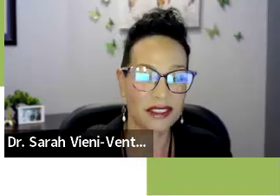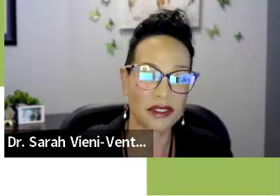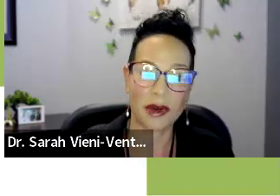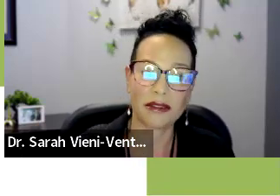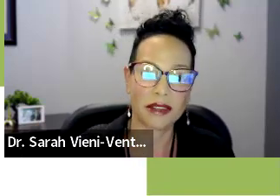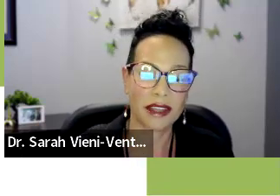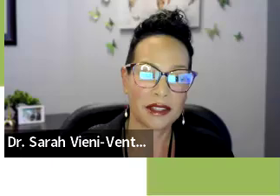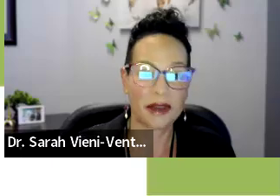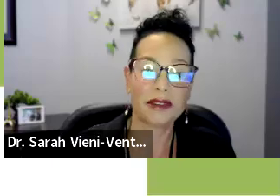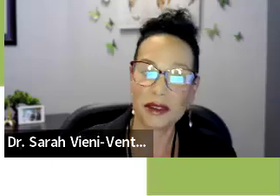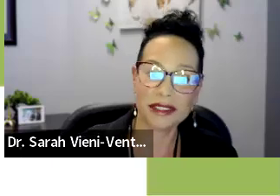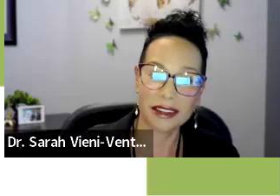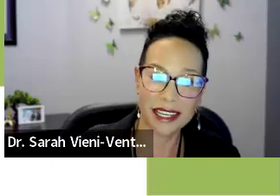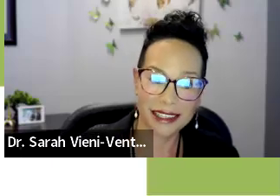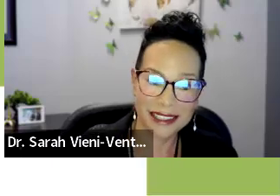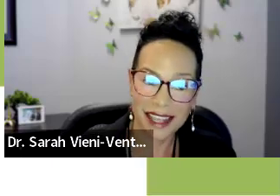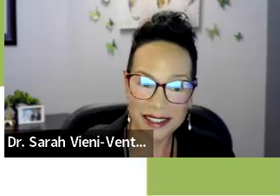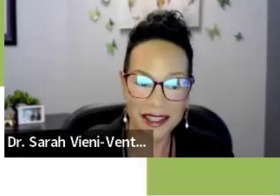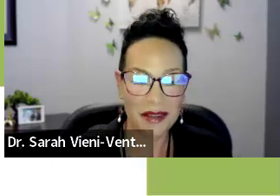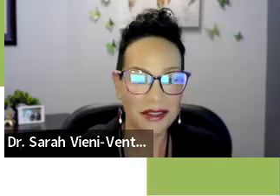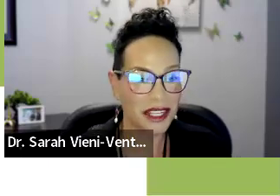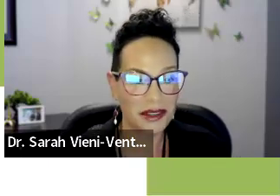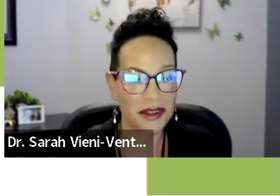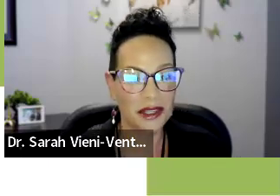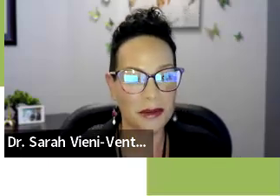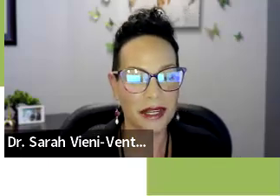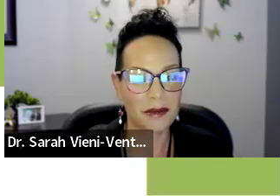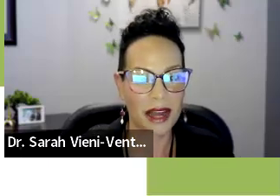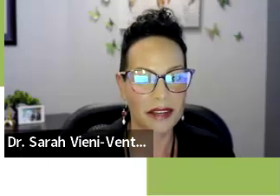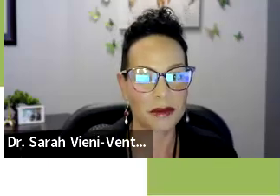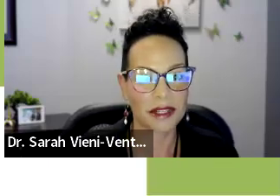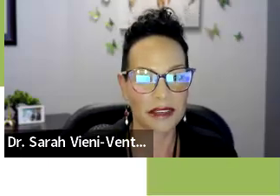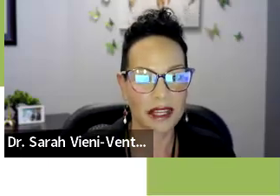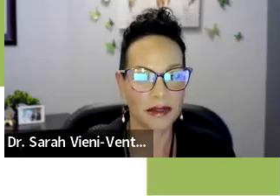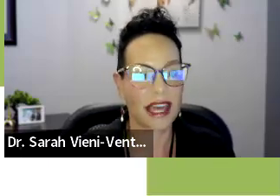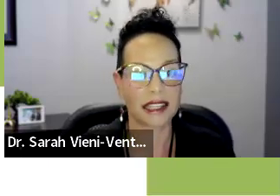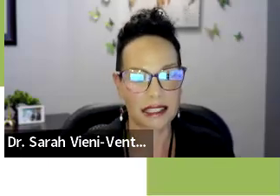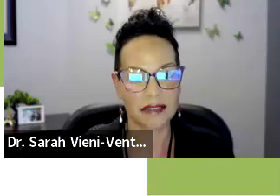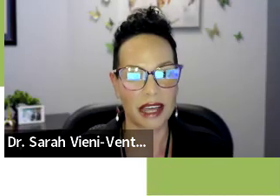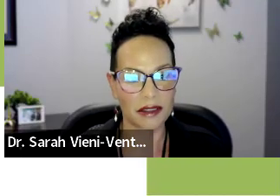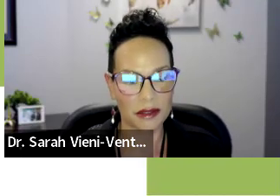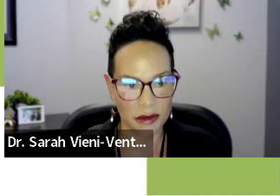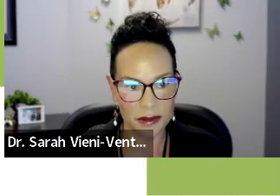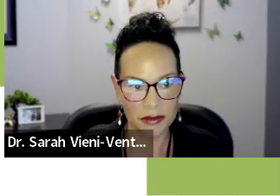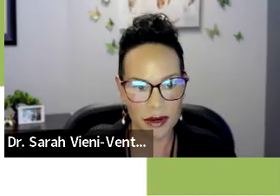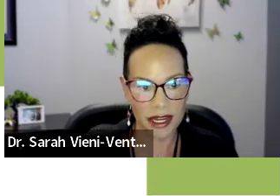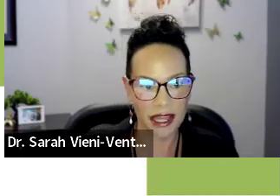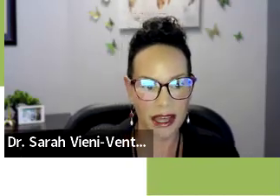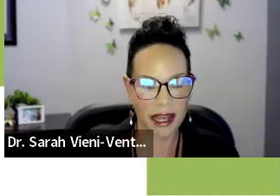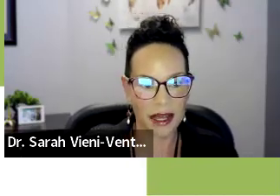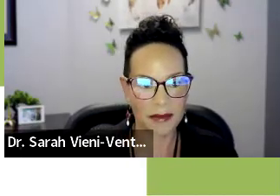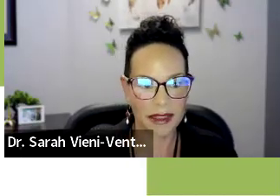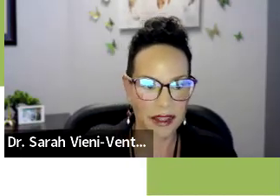3, 4, or 5, and these are 12-year-olds that are taking this test, 13-year-olds. So we're pretty proud of the work they've done. We've had kids that have gotten those scores